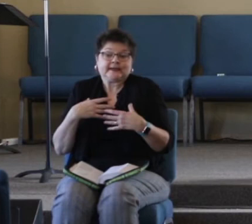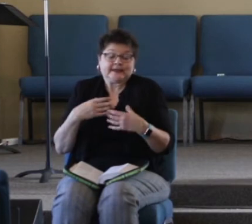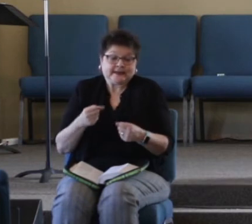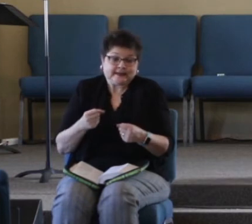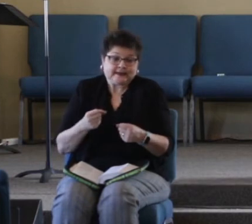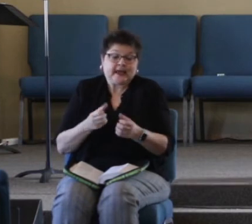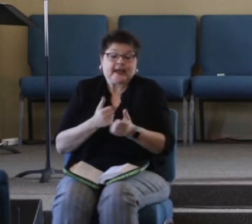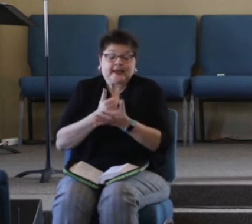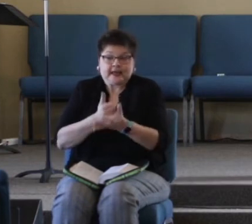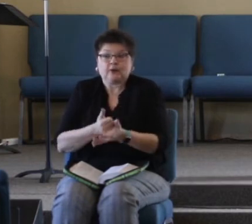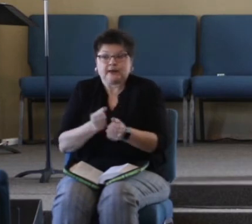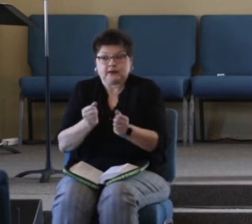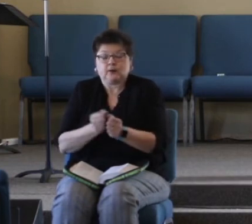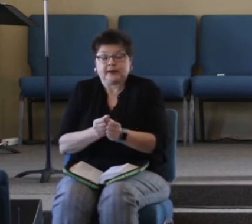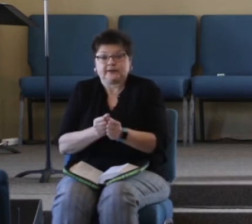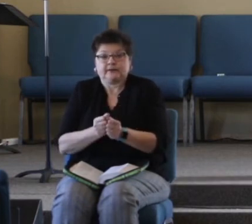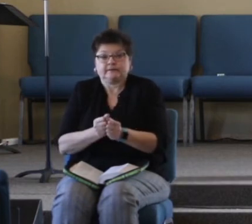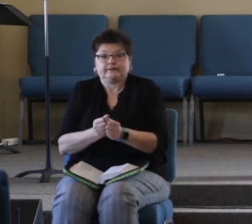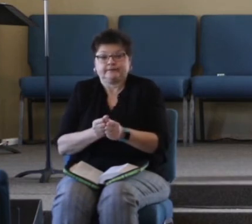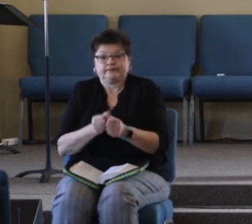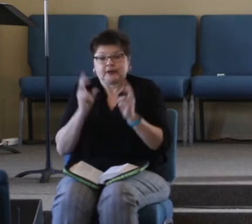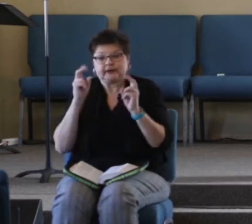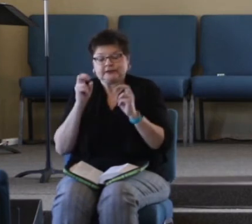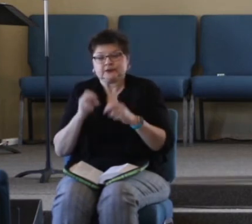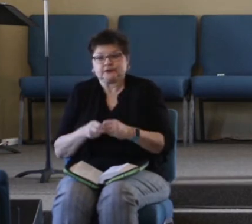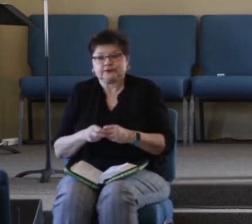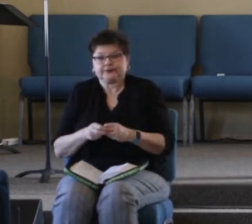people when you meet people where